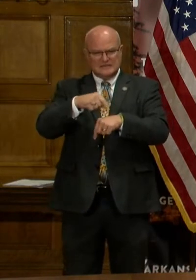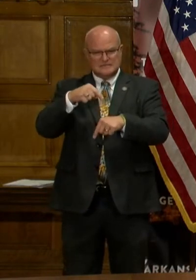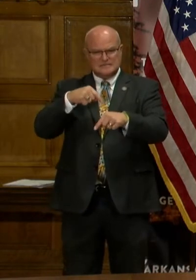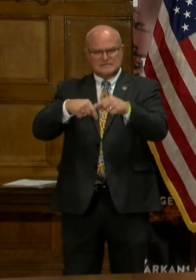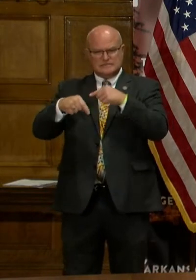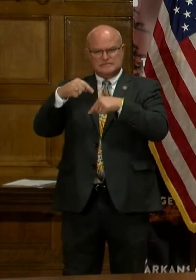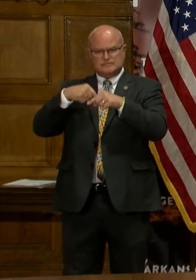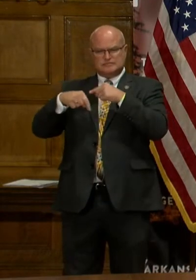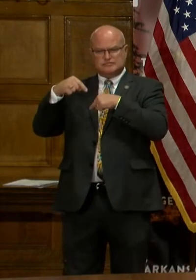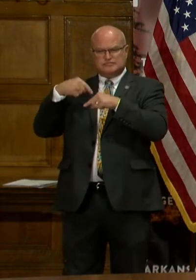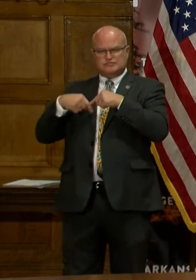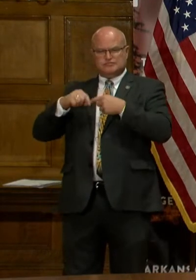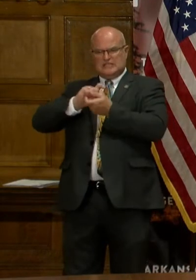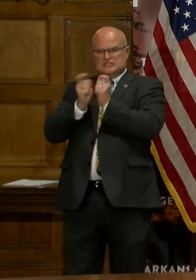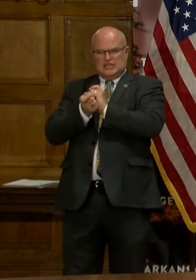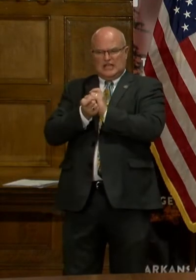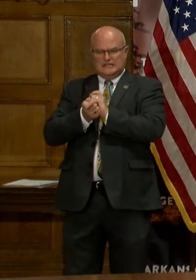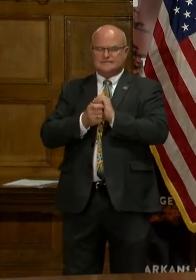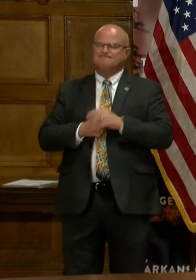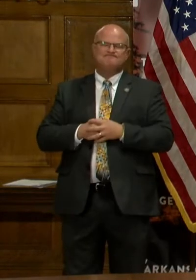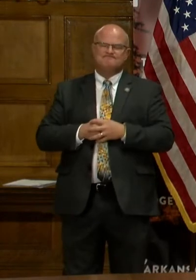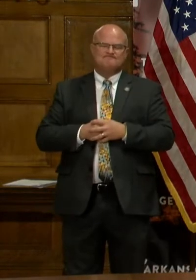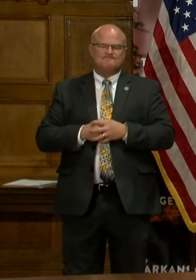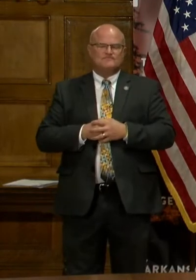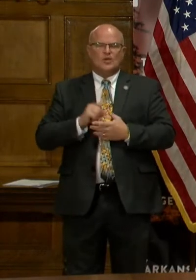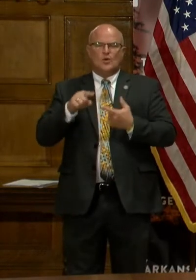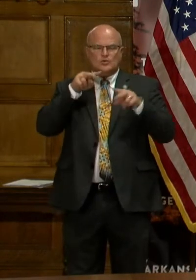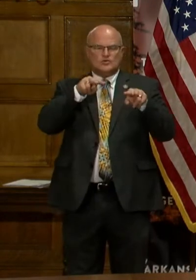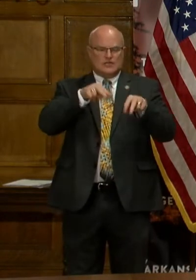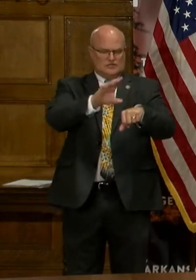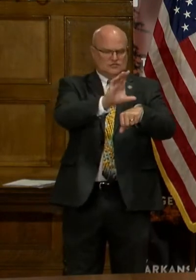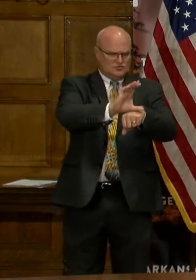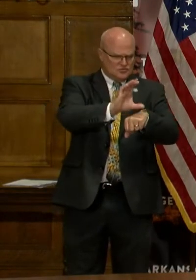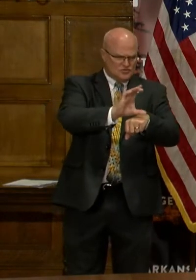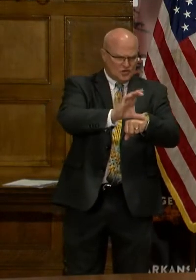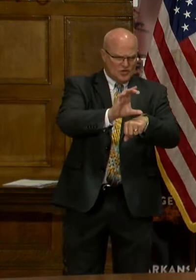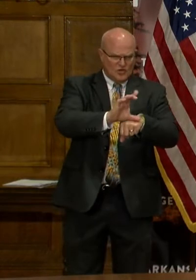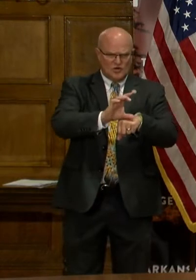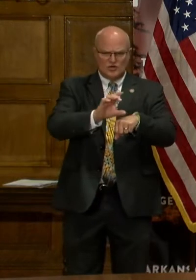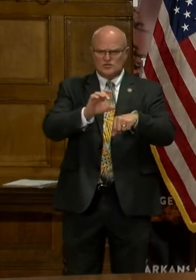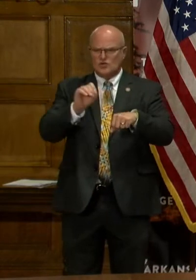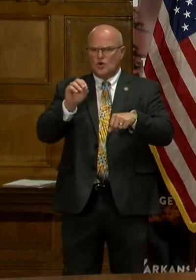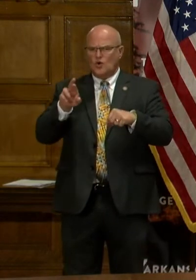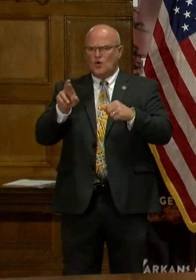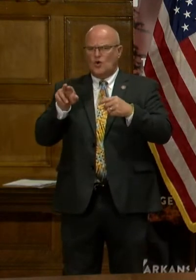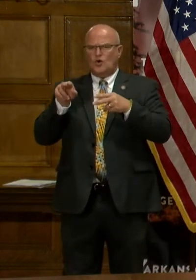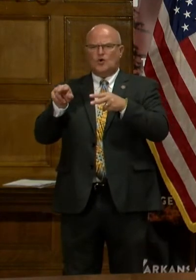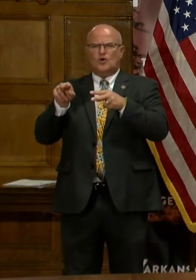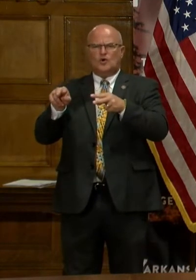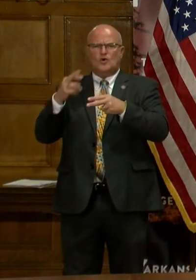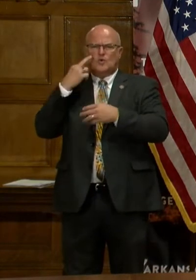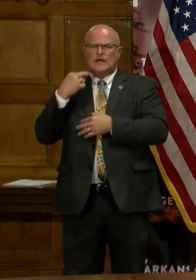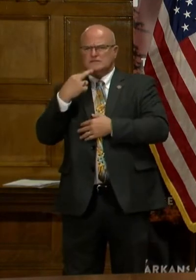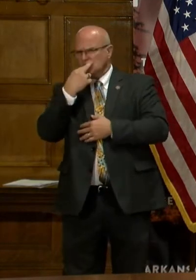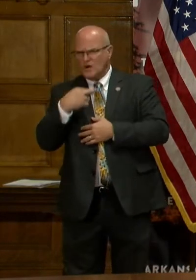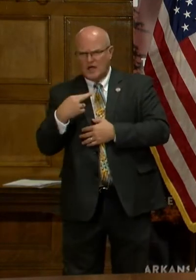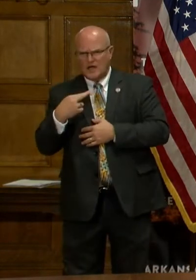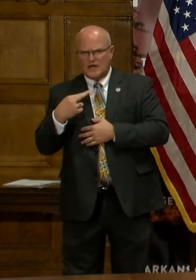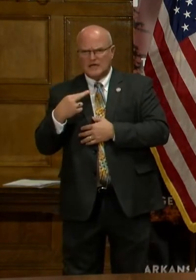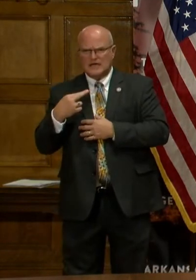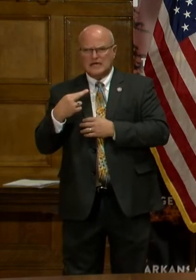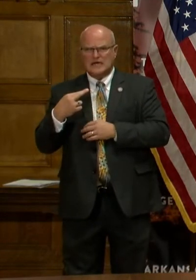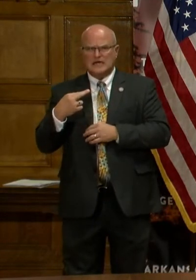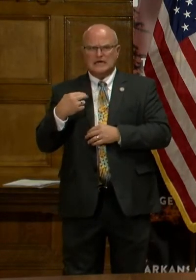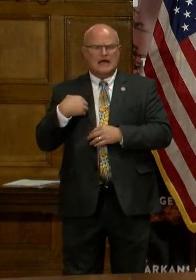that decision making. Whenever you look at whether it's churches or whether it's you're looking at our restaurants, and